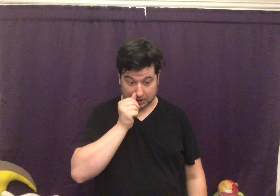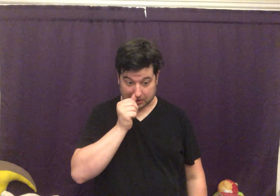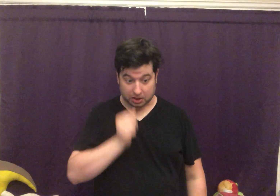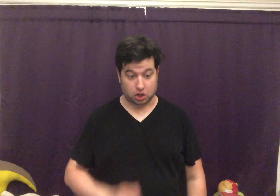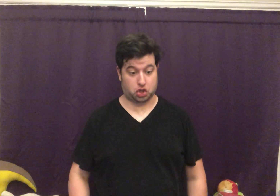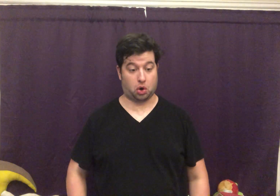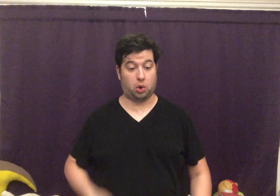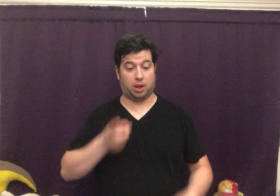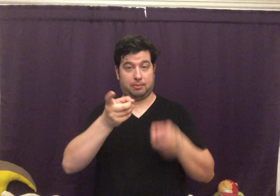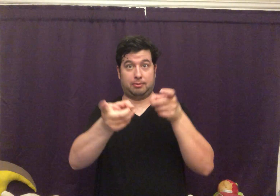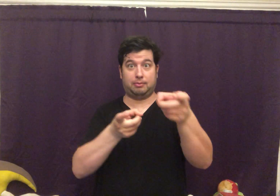Control.